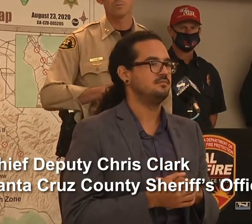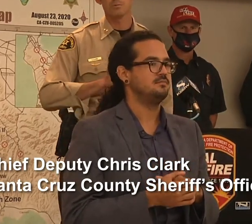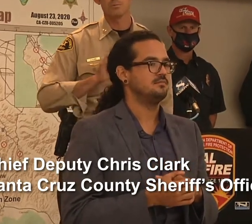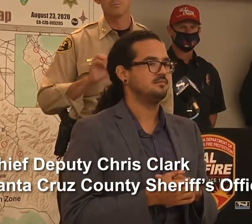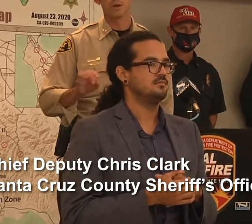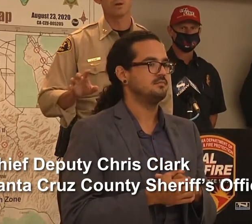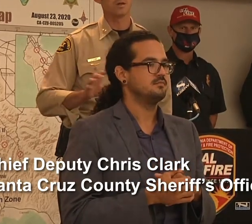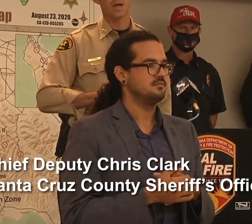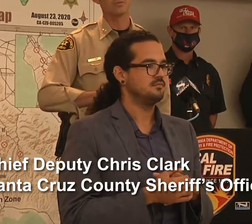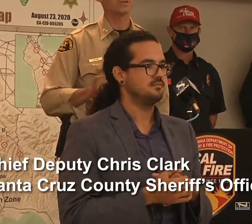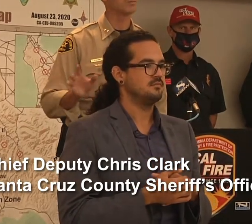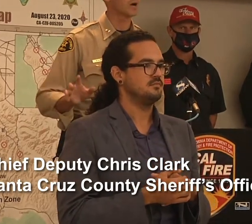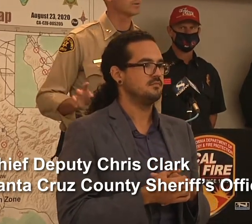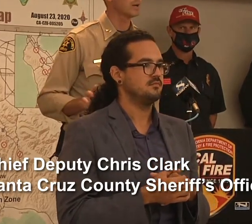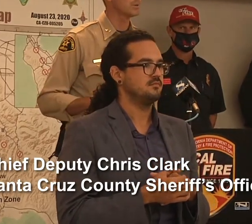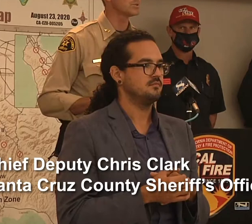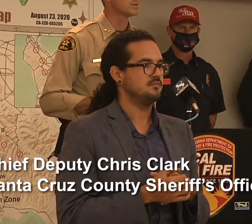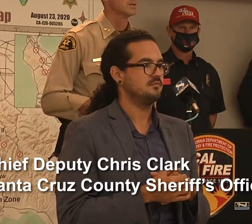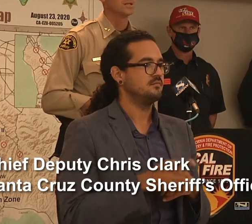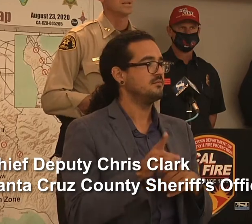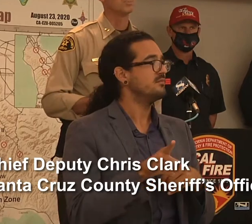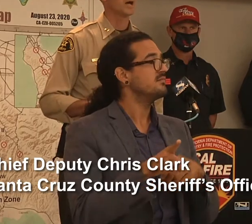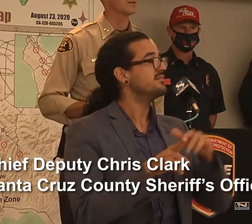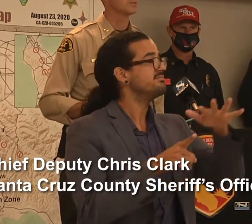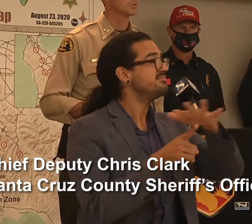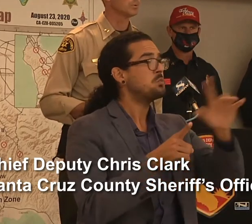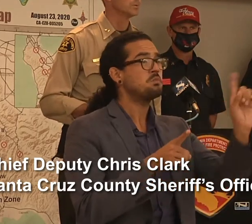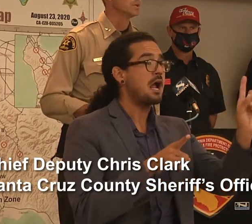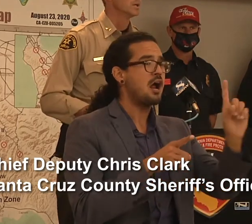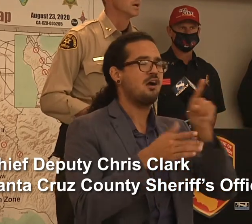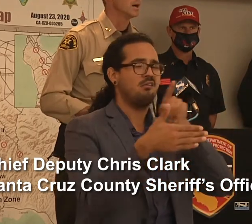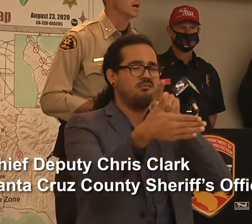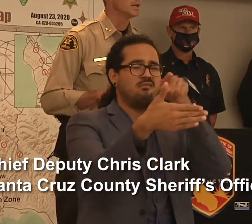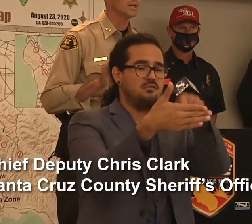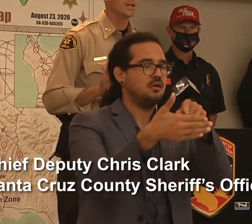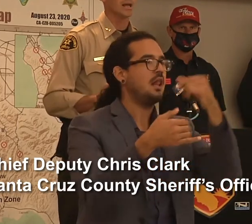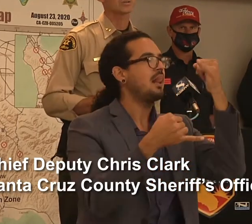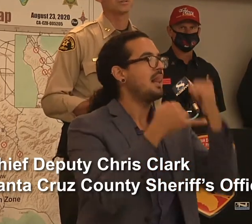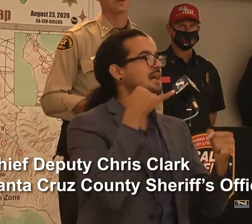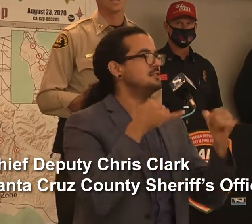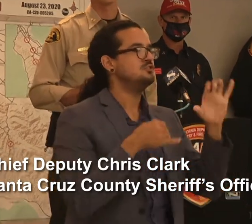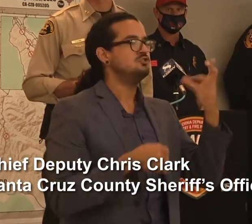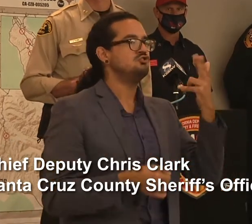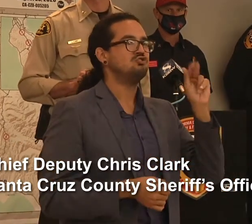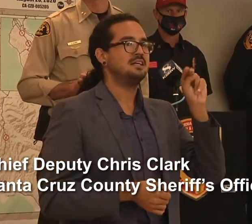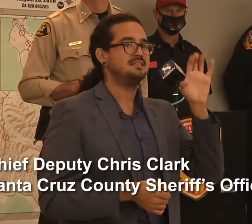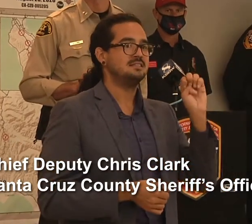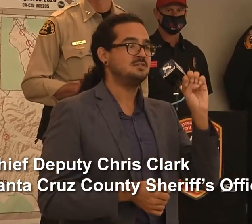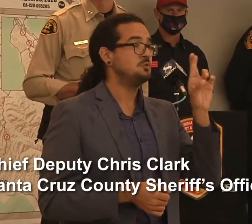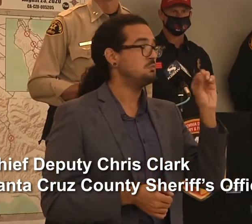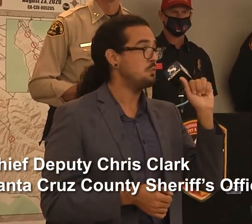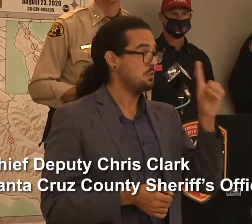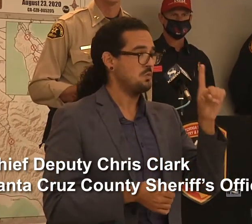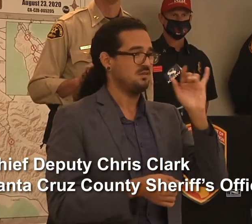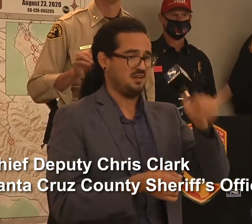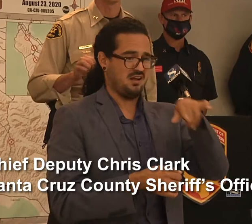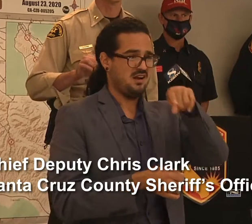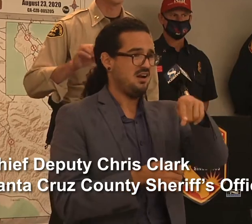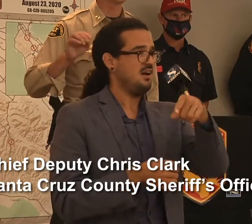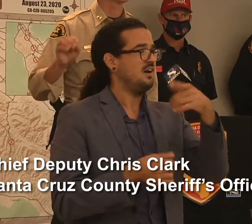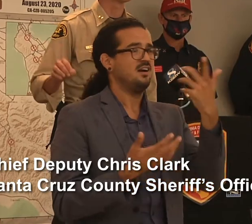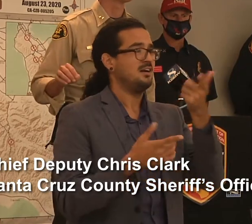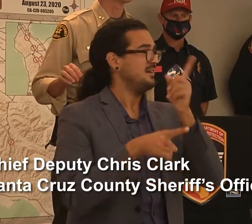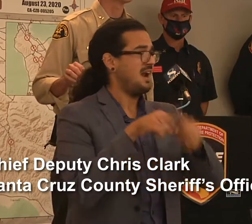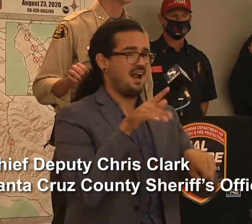Chance, heavily fire damaged, impassable, and it actually took a helicopter to